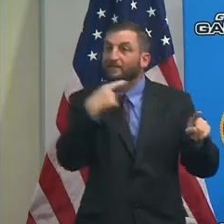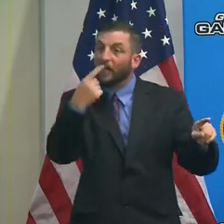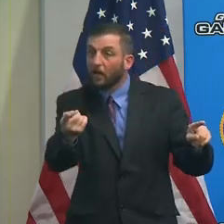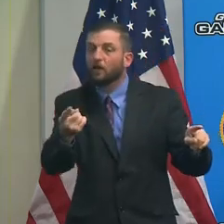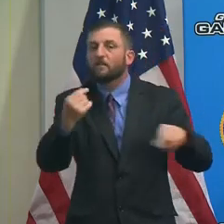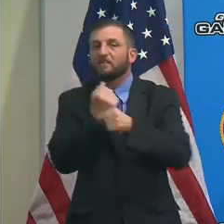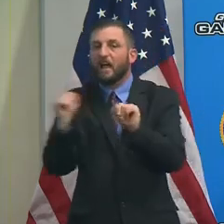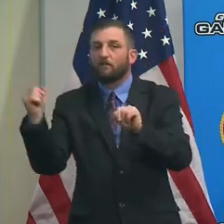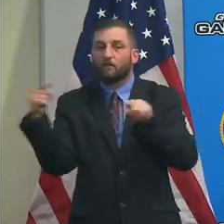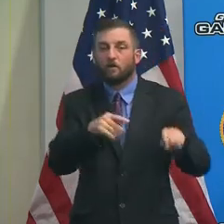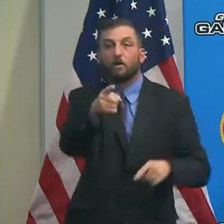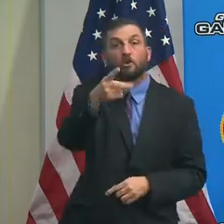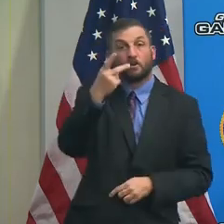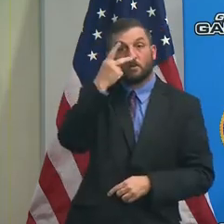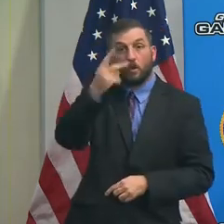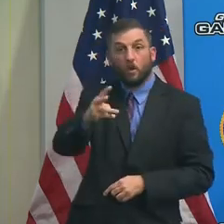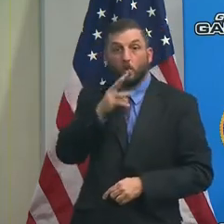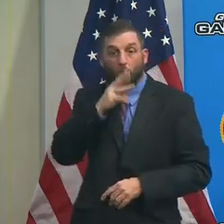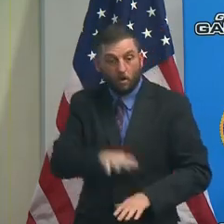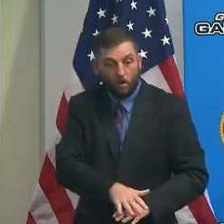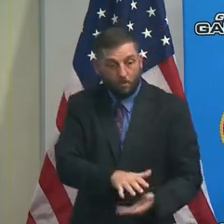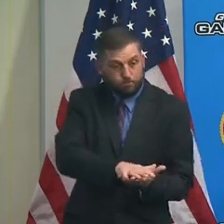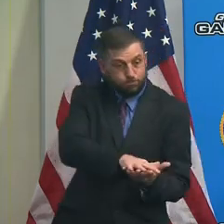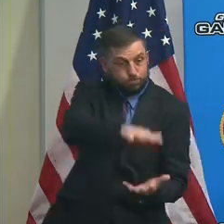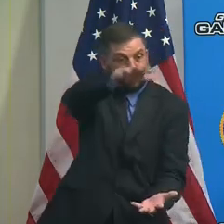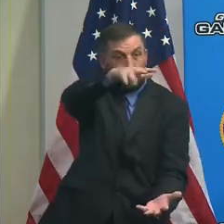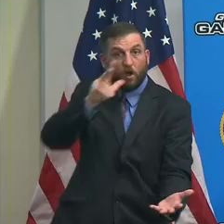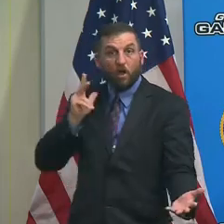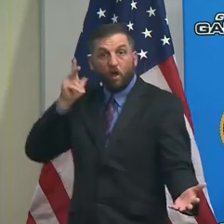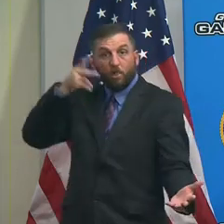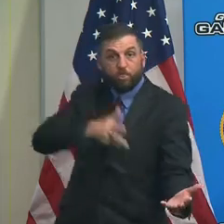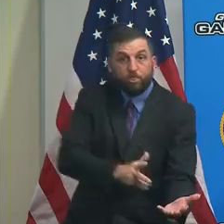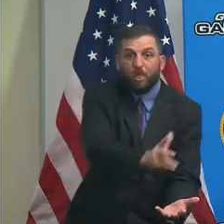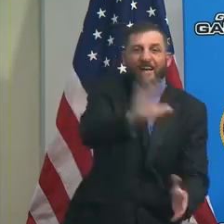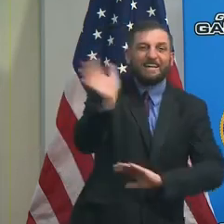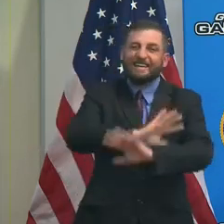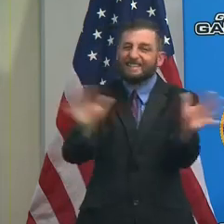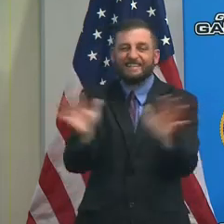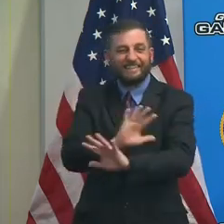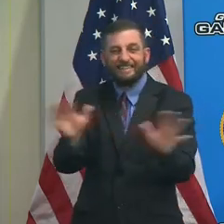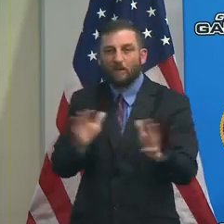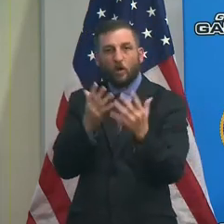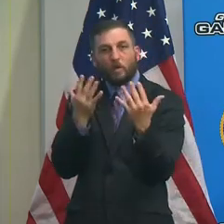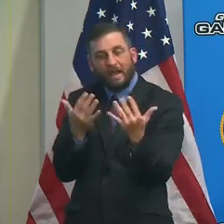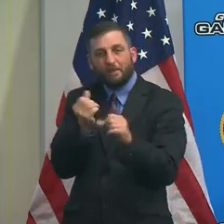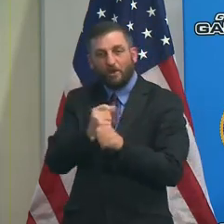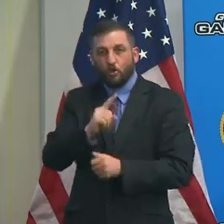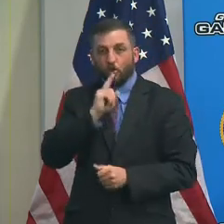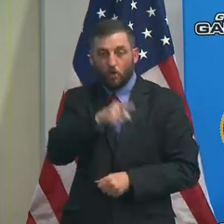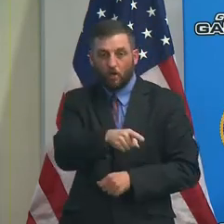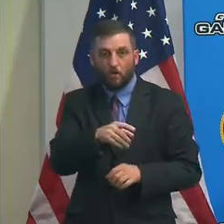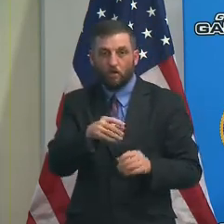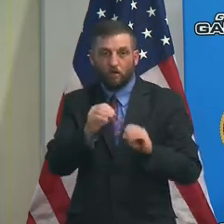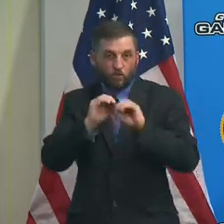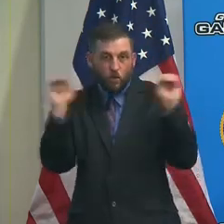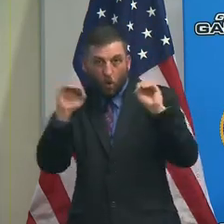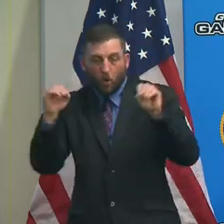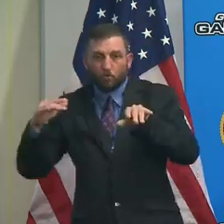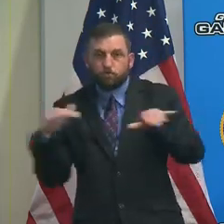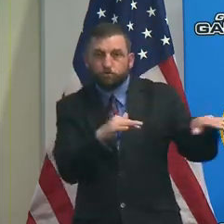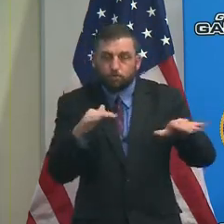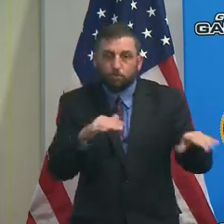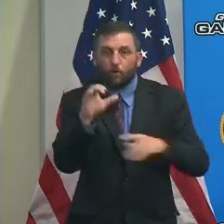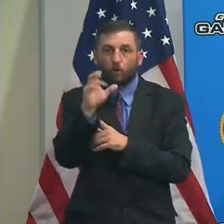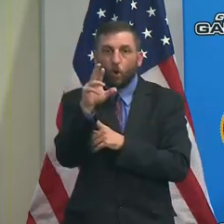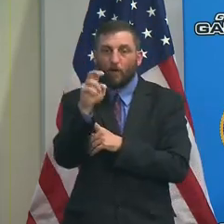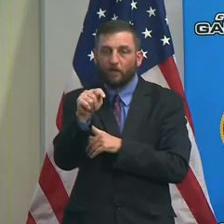not 100% sure that it is shallow enough and doesn't have current and that it is